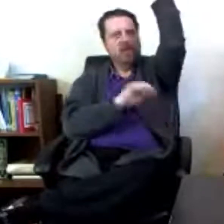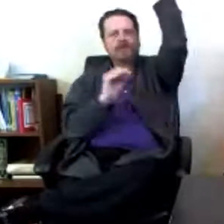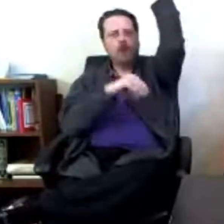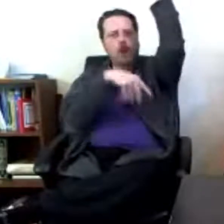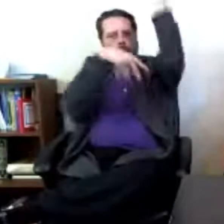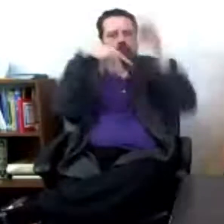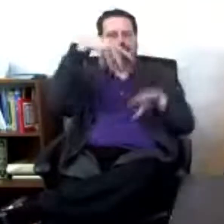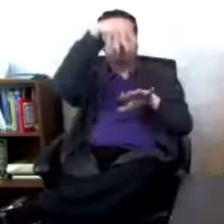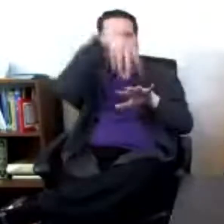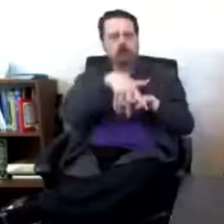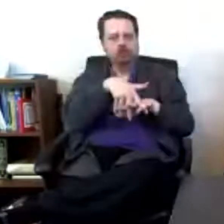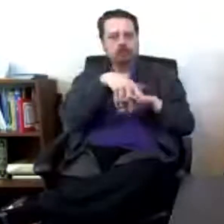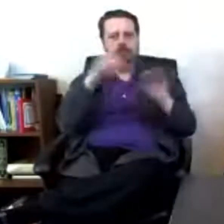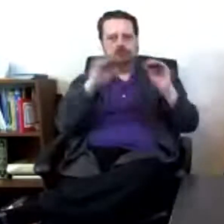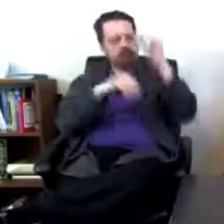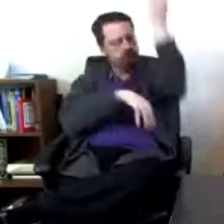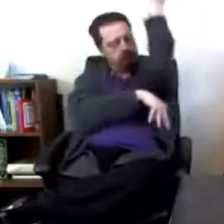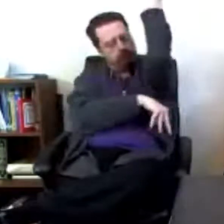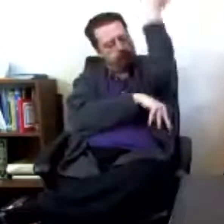strong roots.